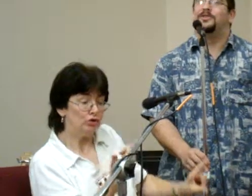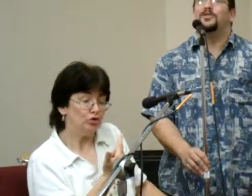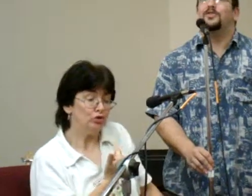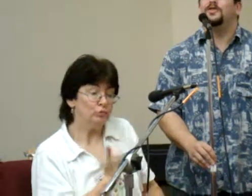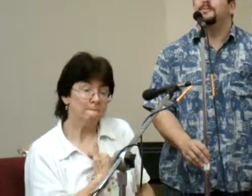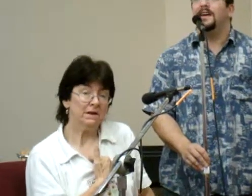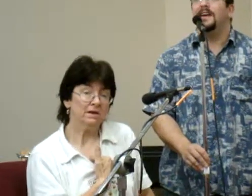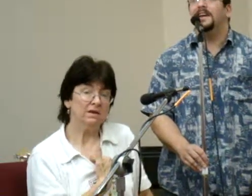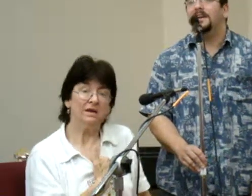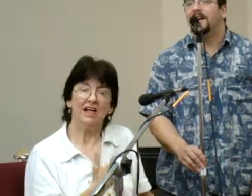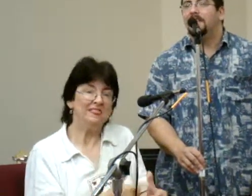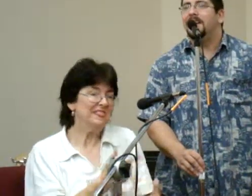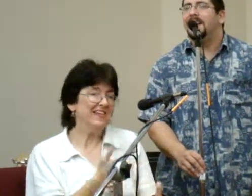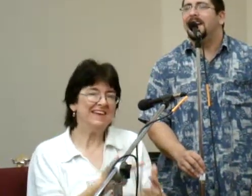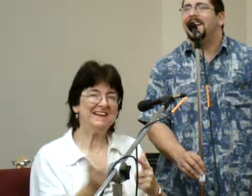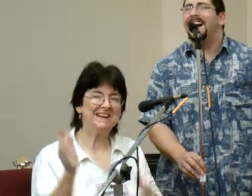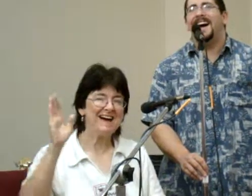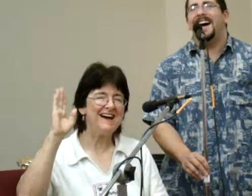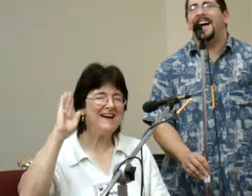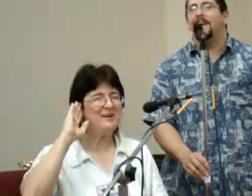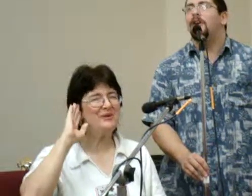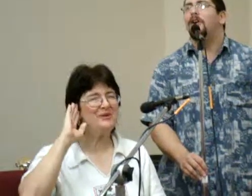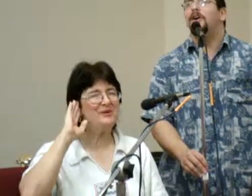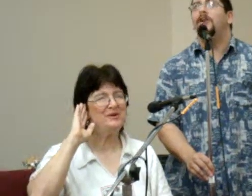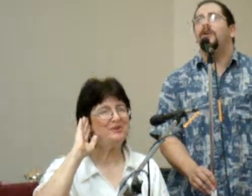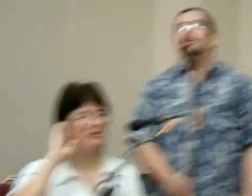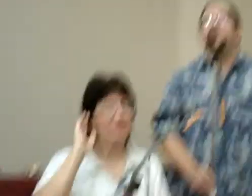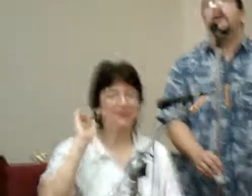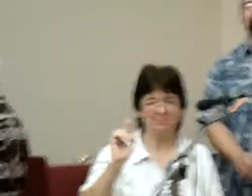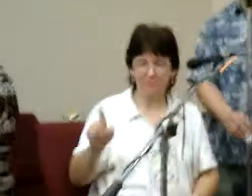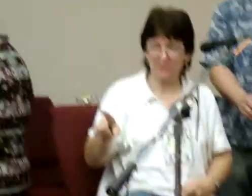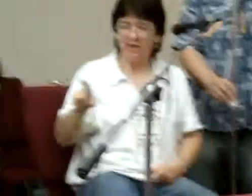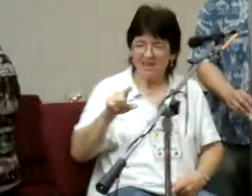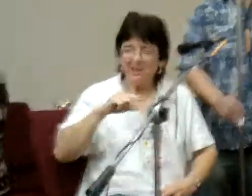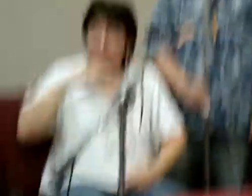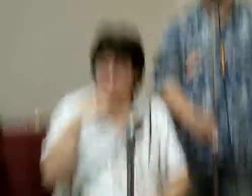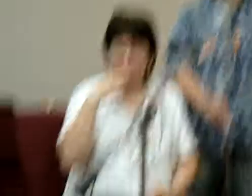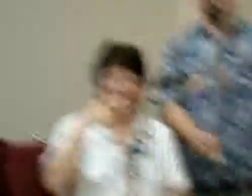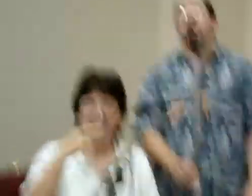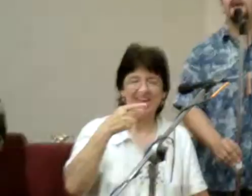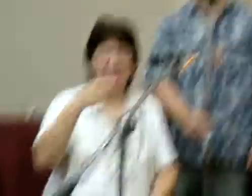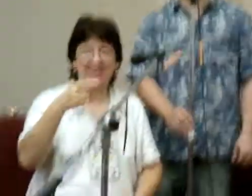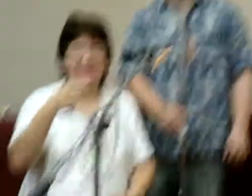Turn to me, then I heard him